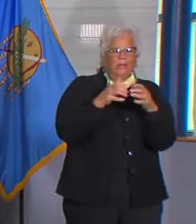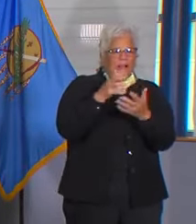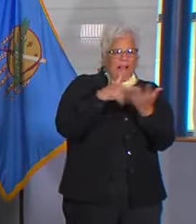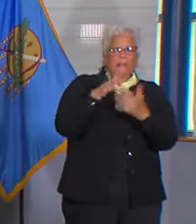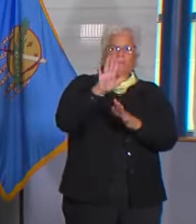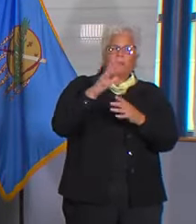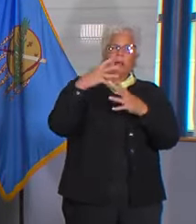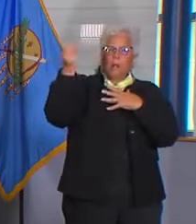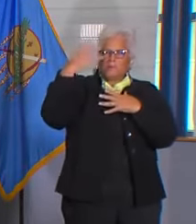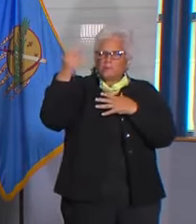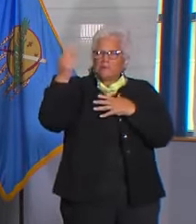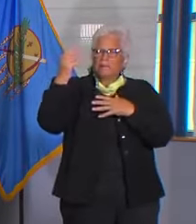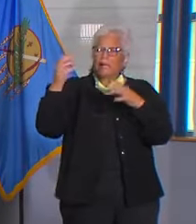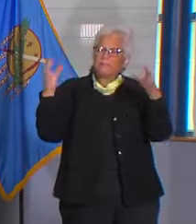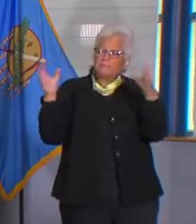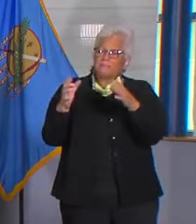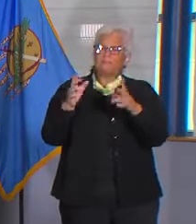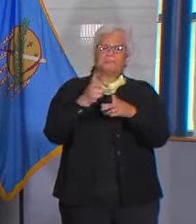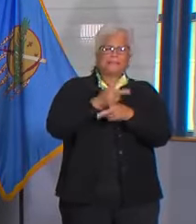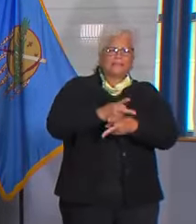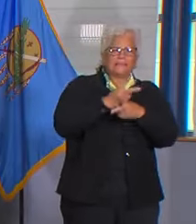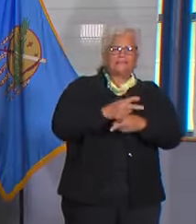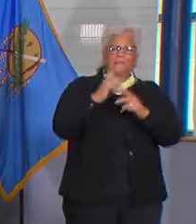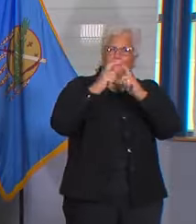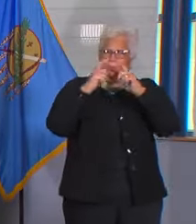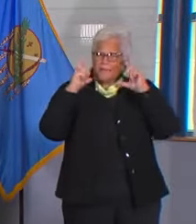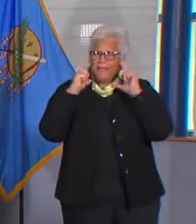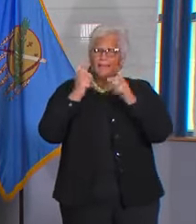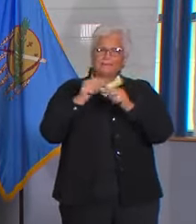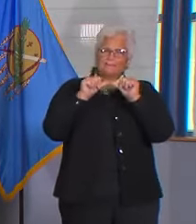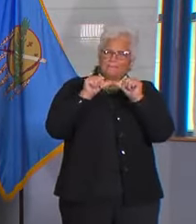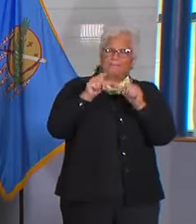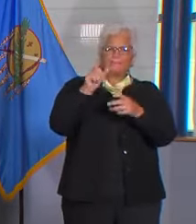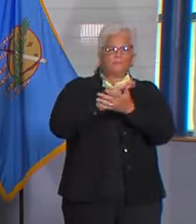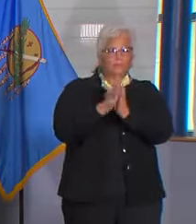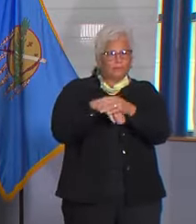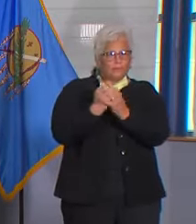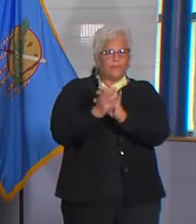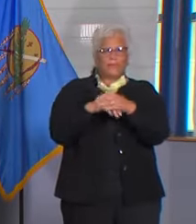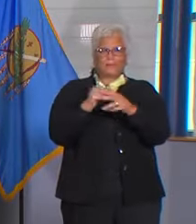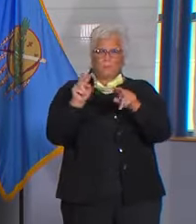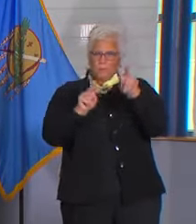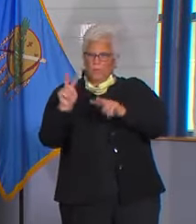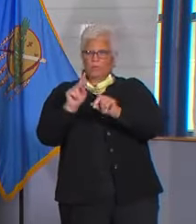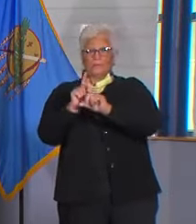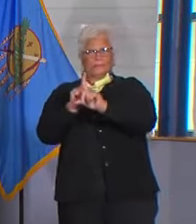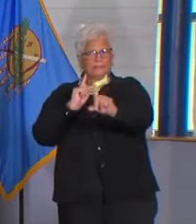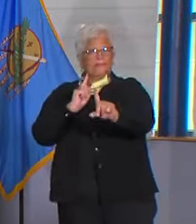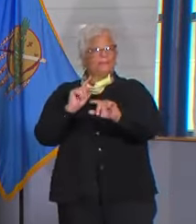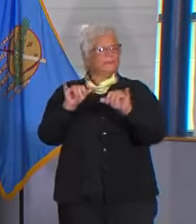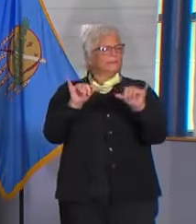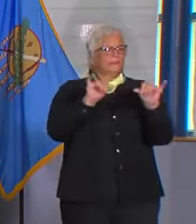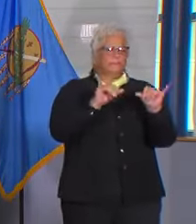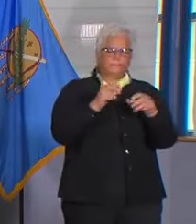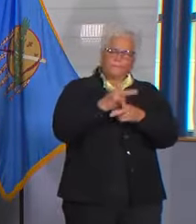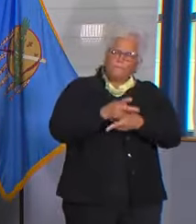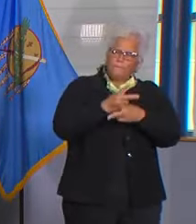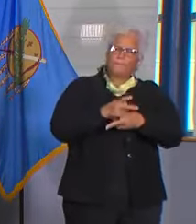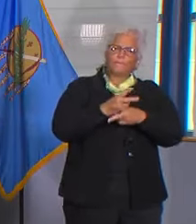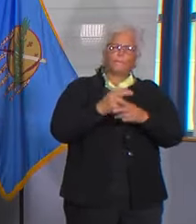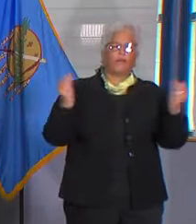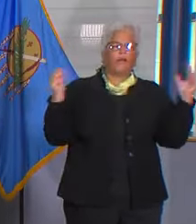mask, washing your hands frequently, and watching your distance. Those who are particularly at risk for severe complications